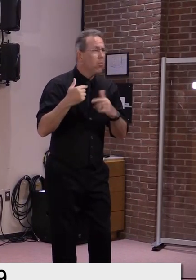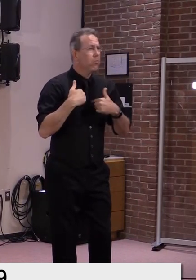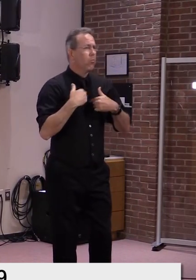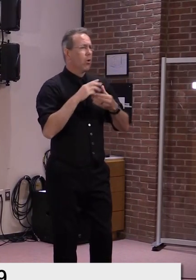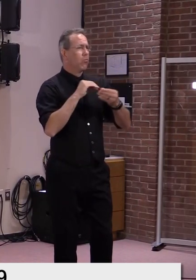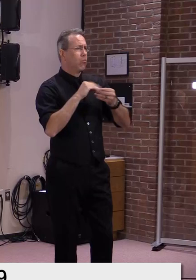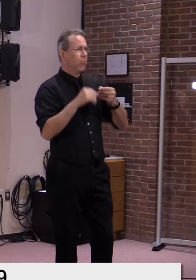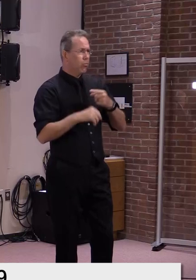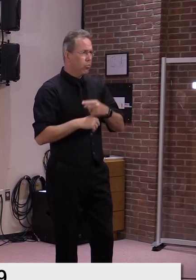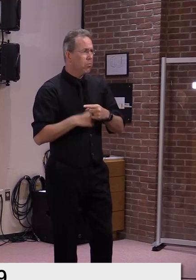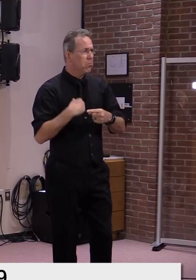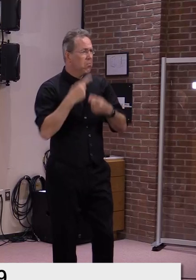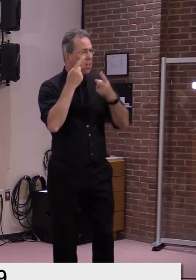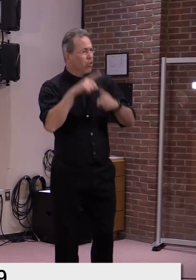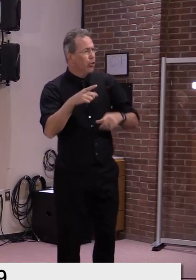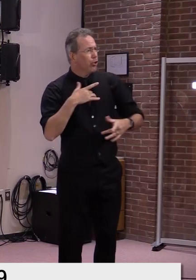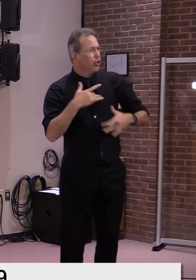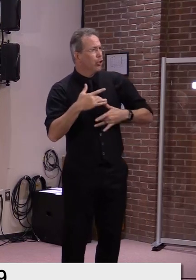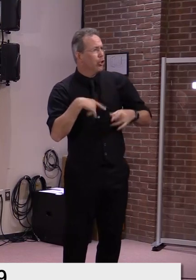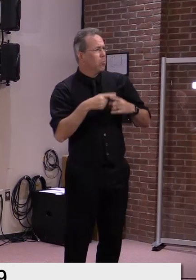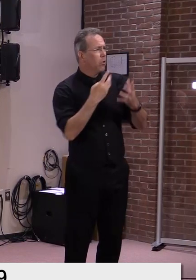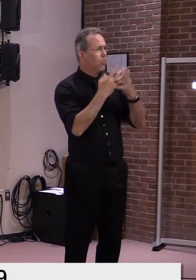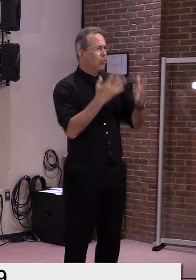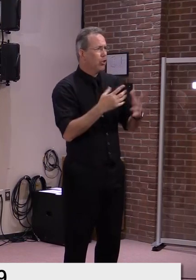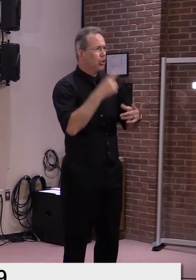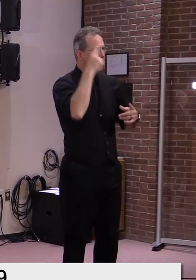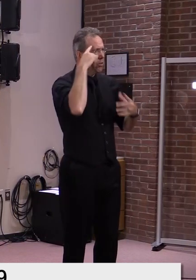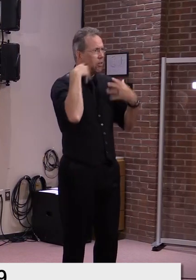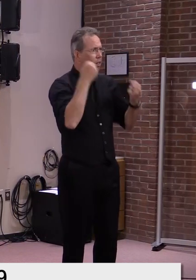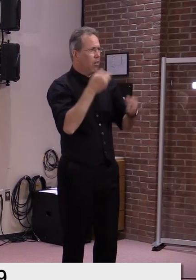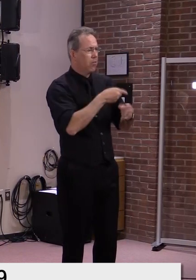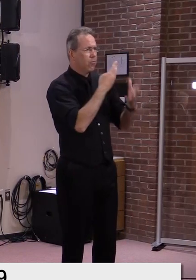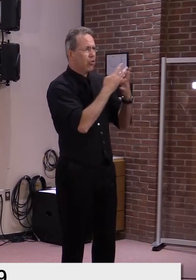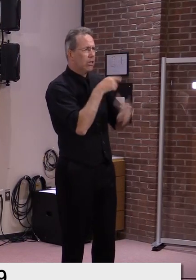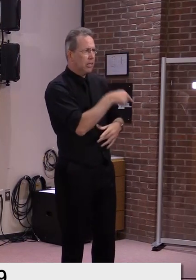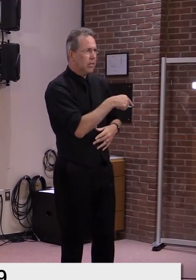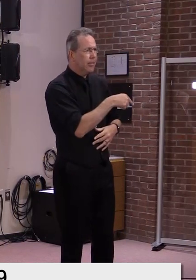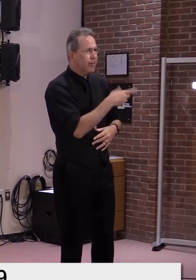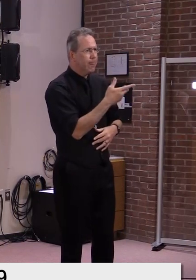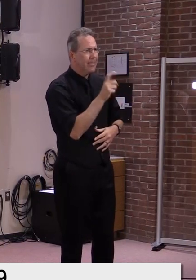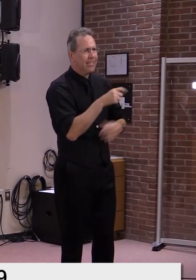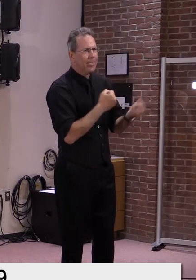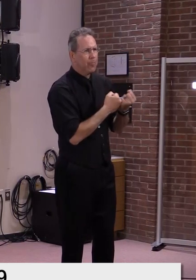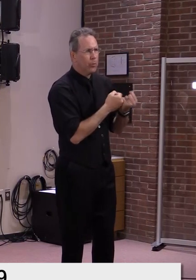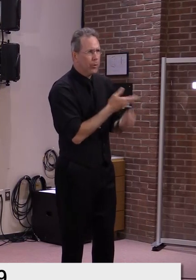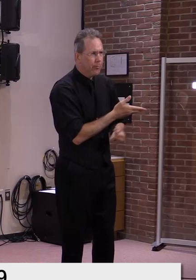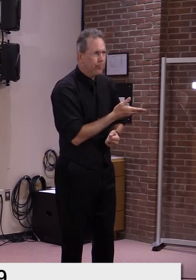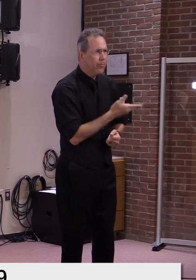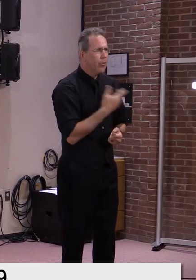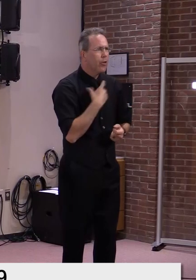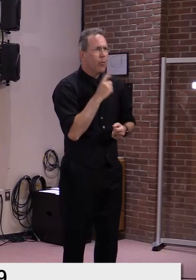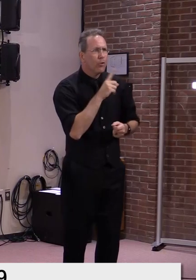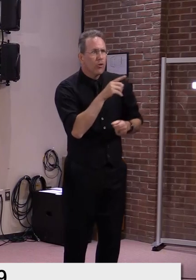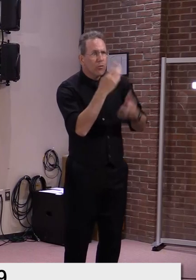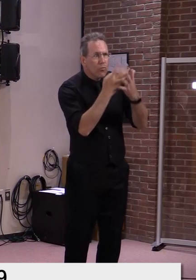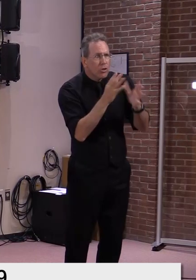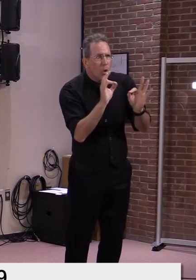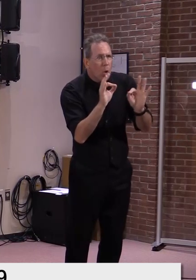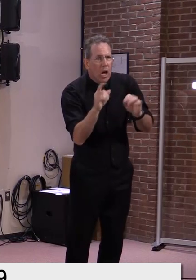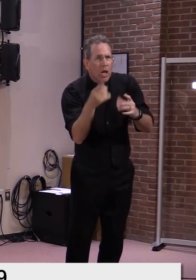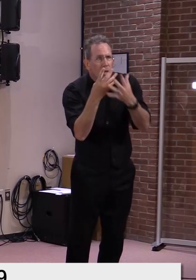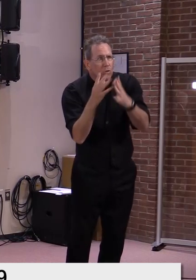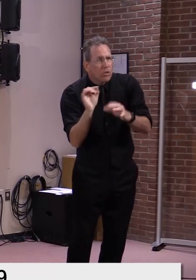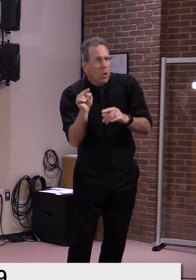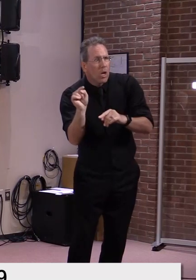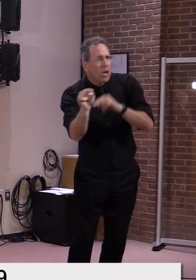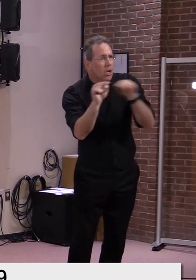some outreach in terms of making sure that there are mental health services available to those that